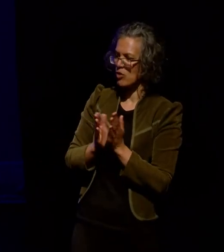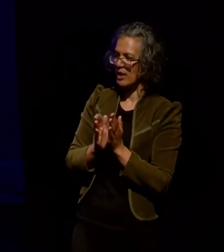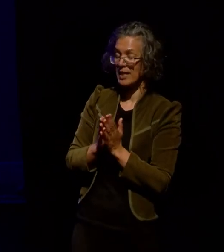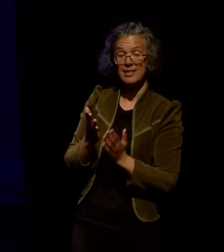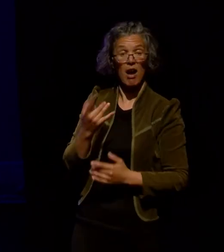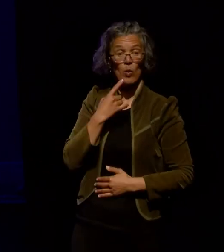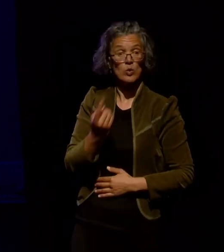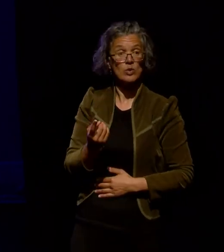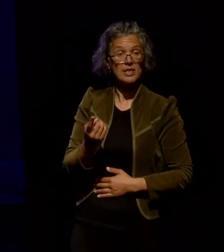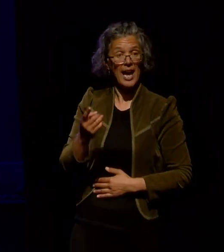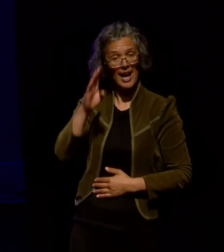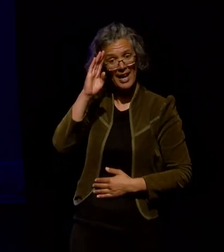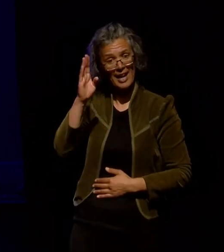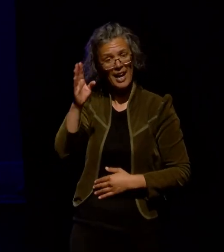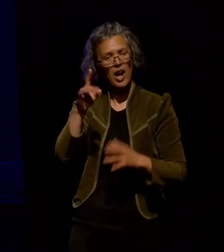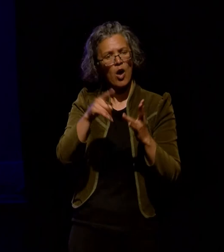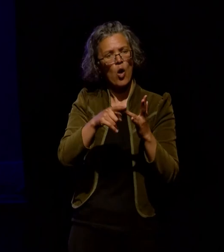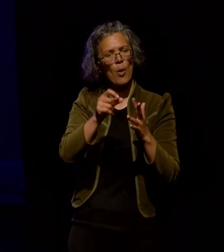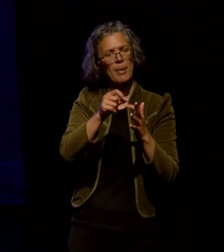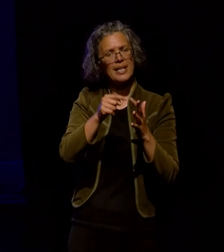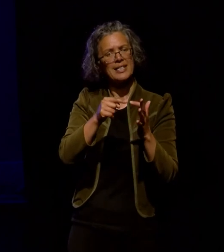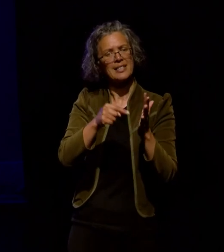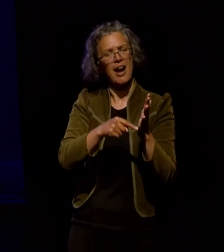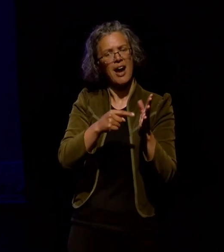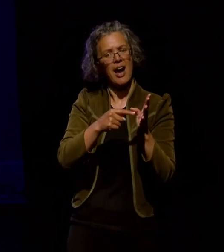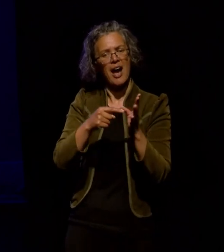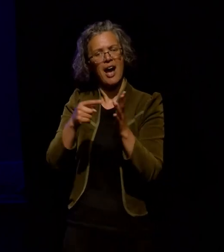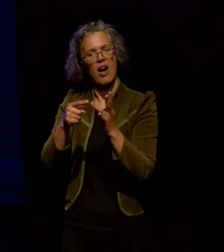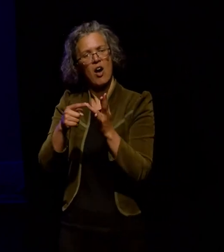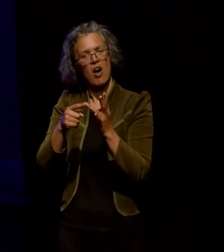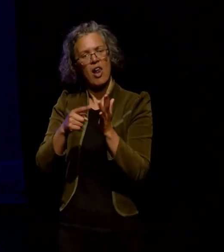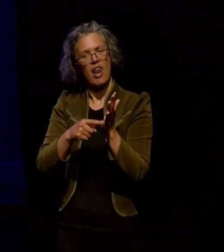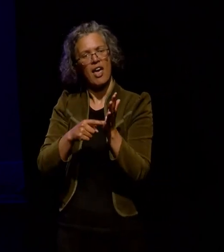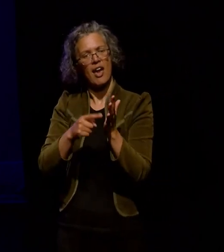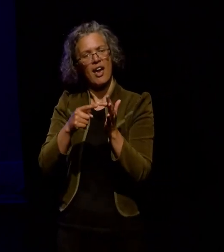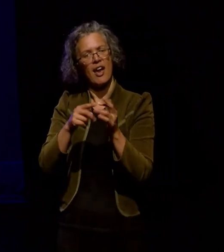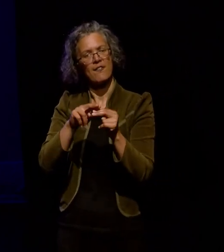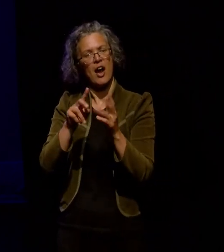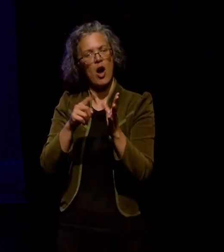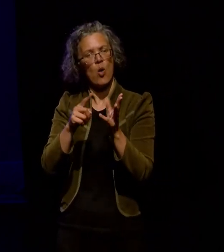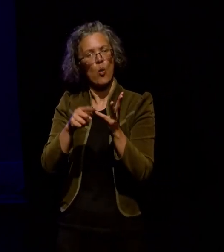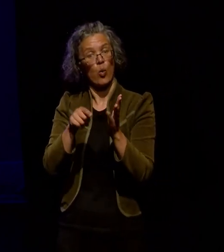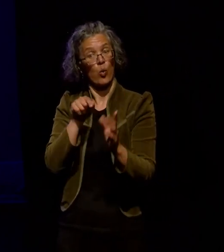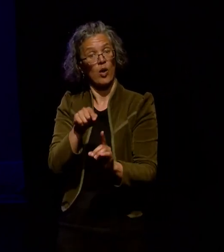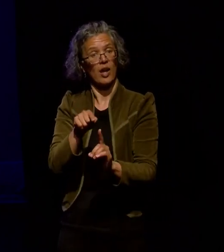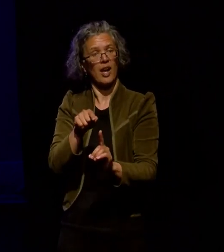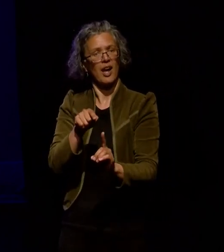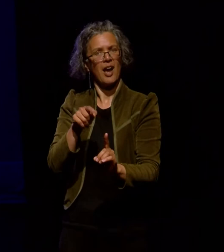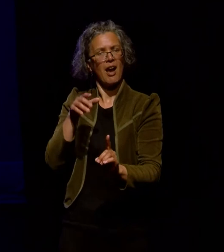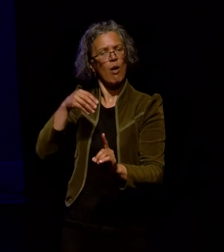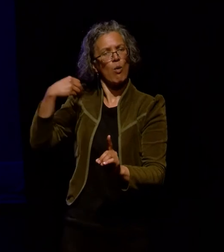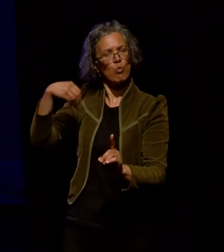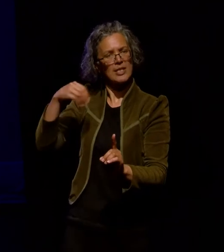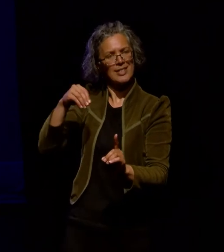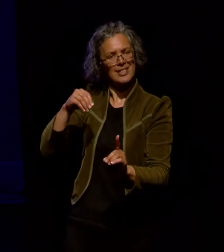acknowledge Opeta Alafau, the former director of the National Library of Fiji and president of the Pacific branch of